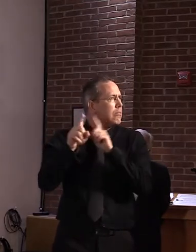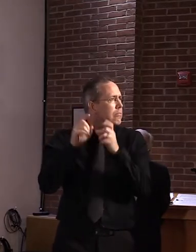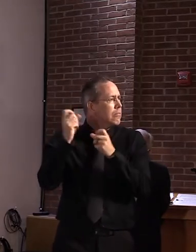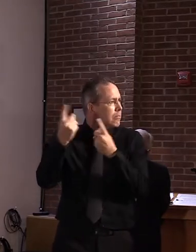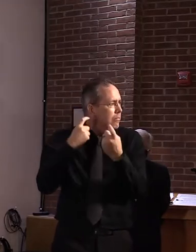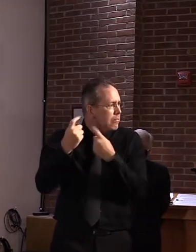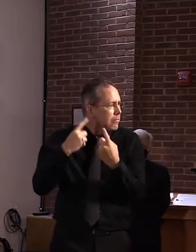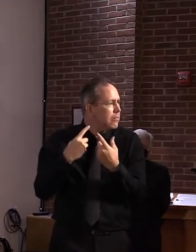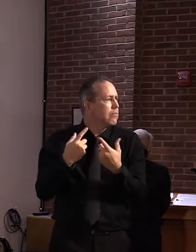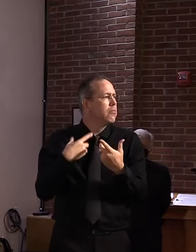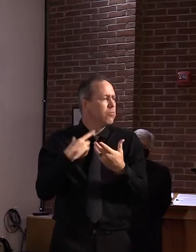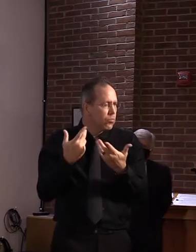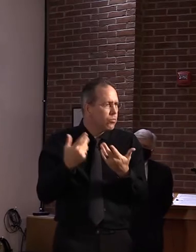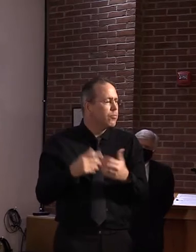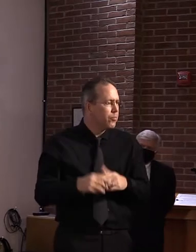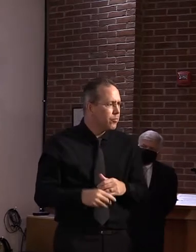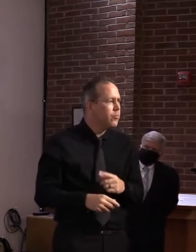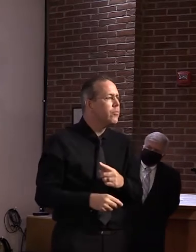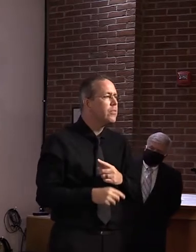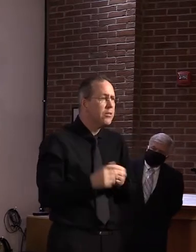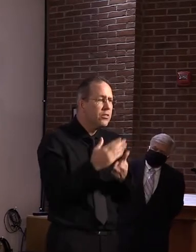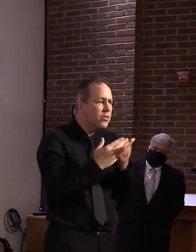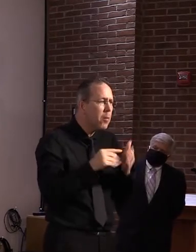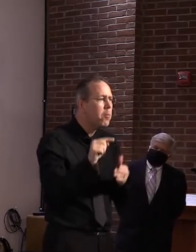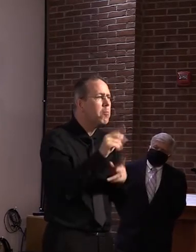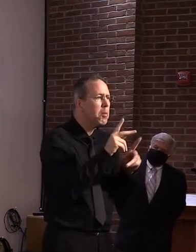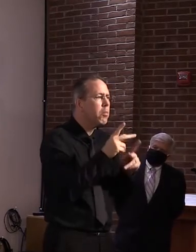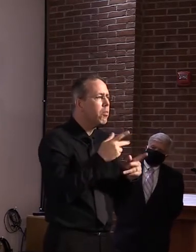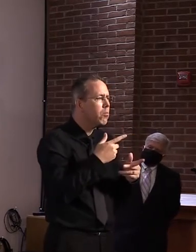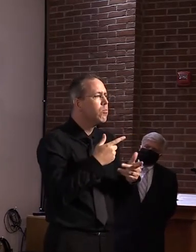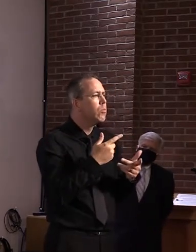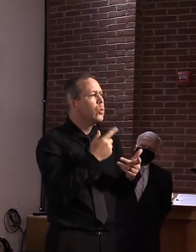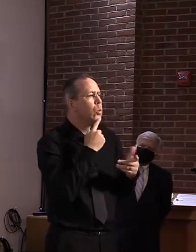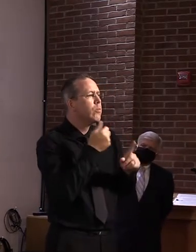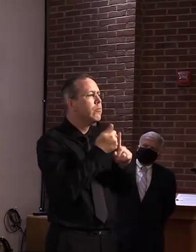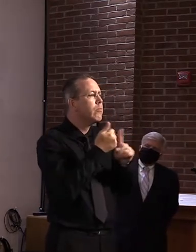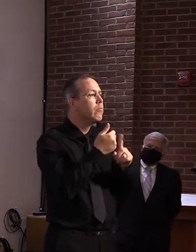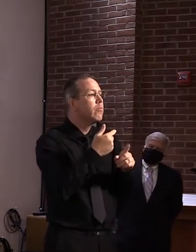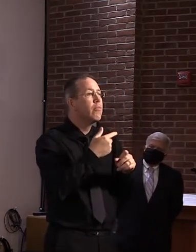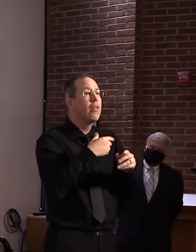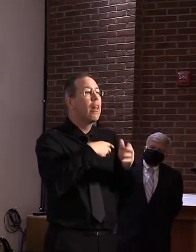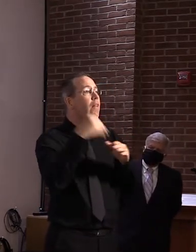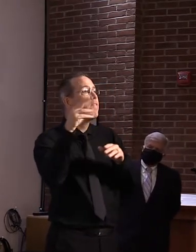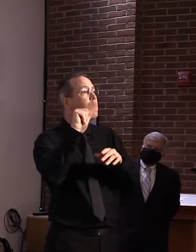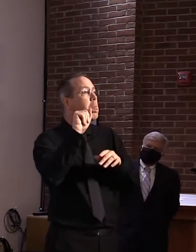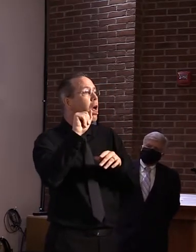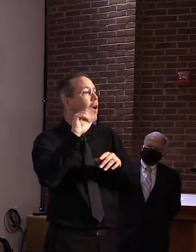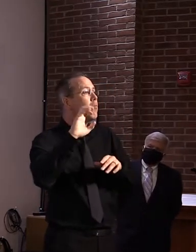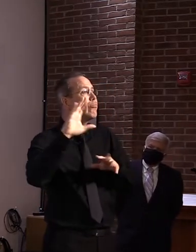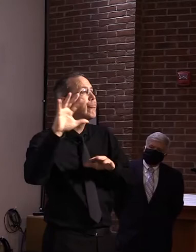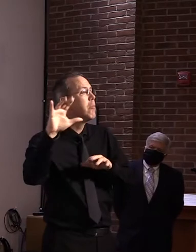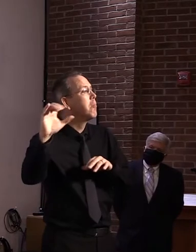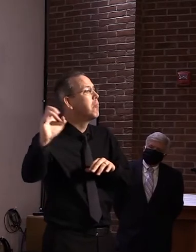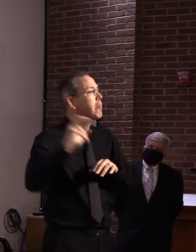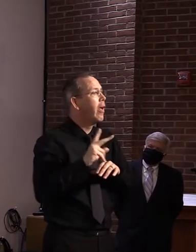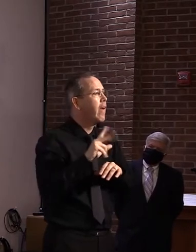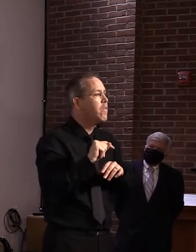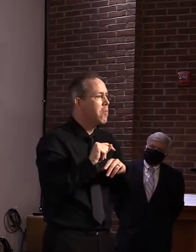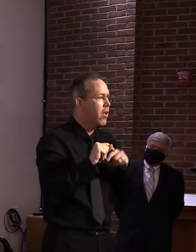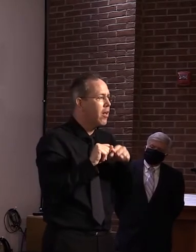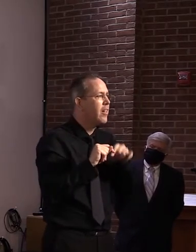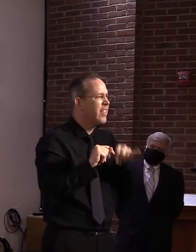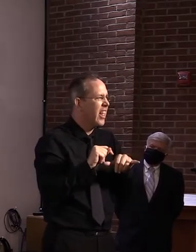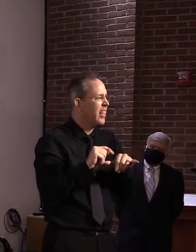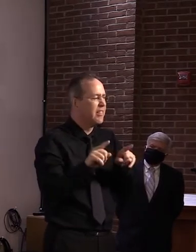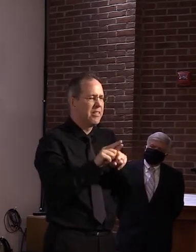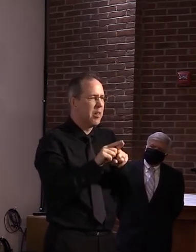are returning to Vermont as well, because that traveler category is broad. They are all, because we